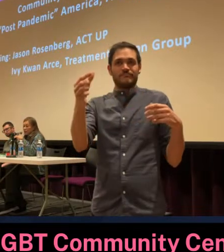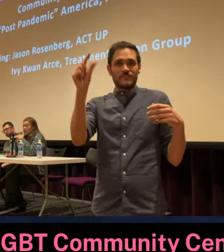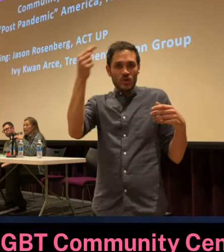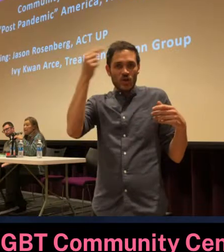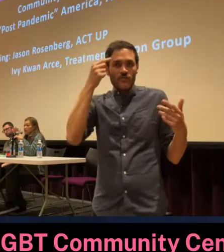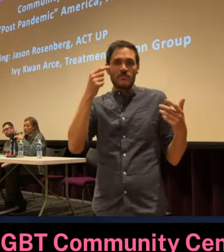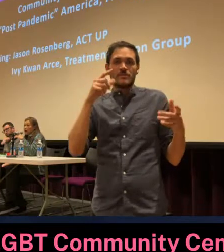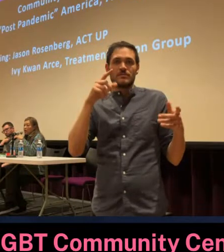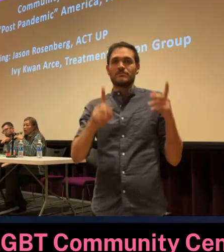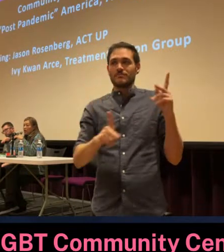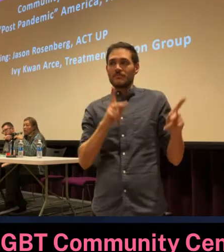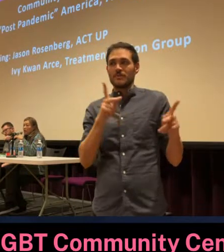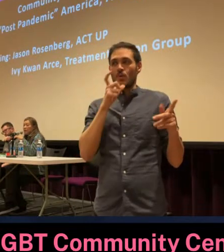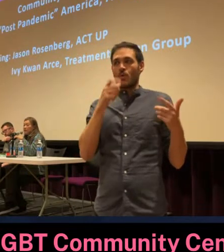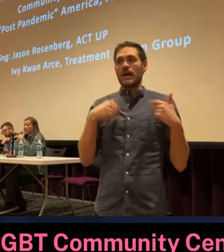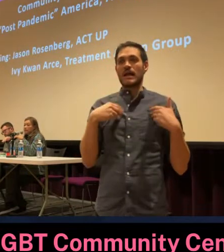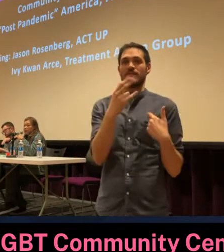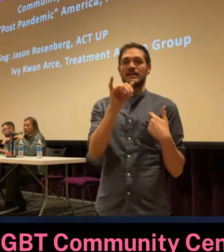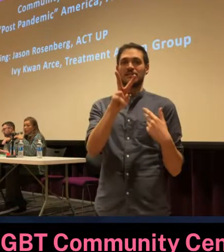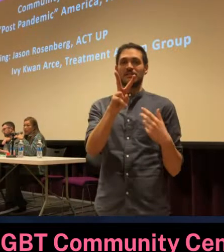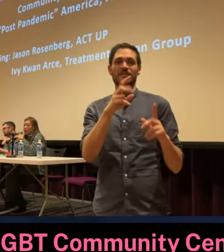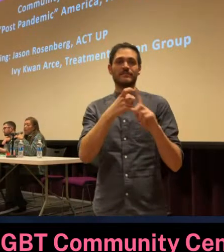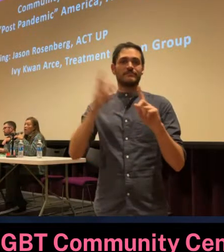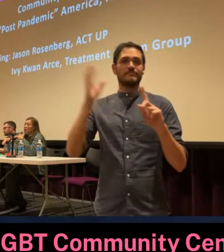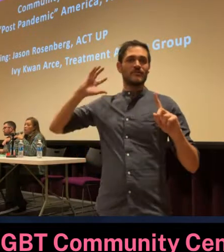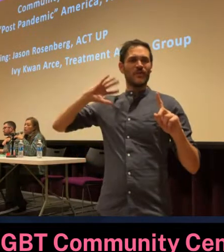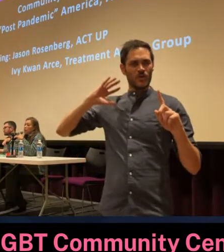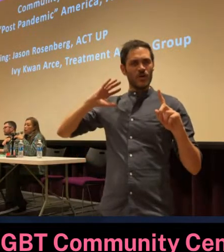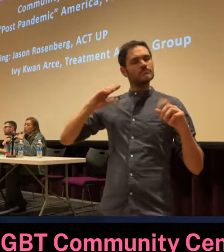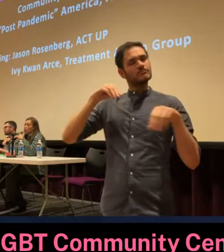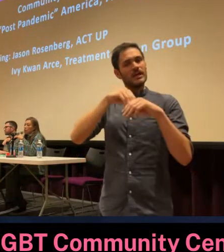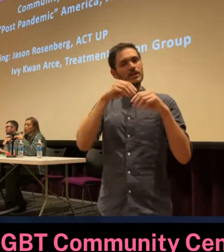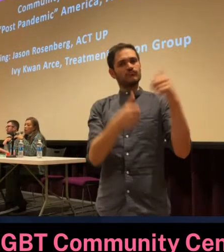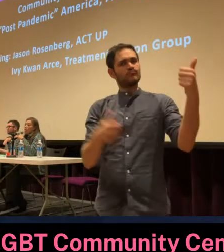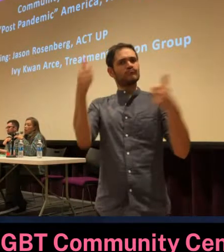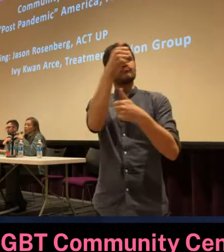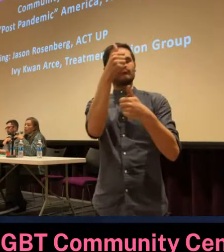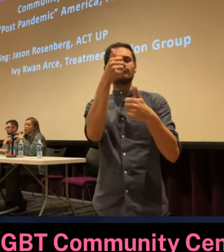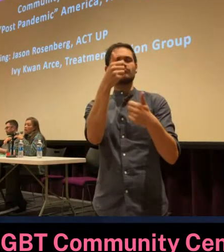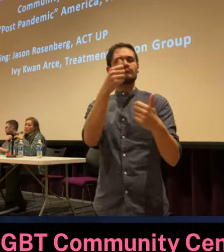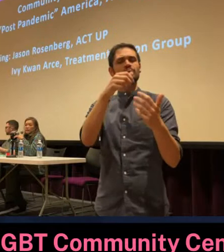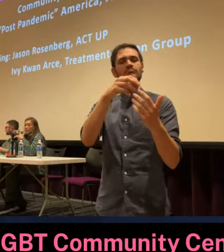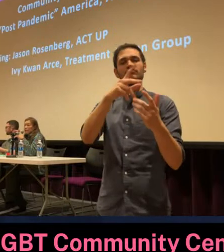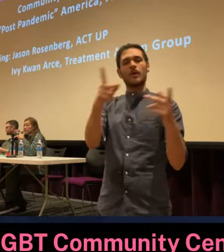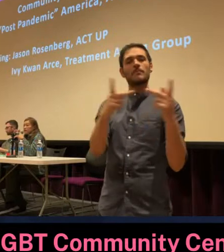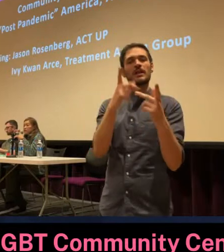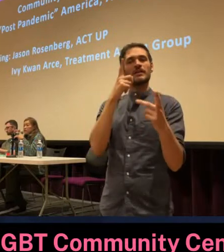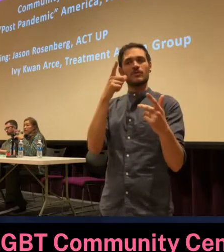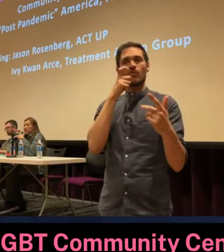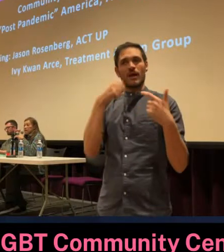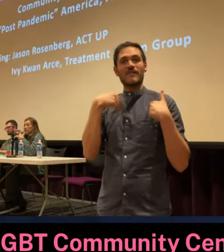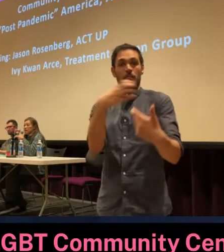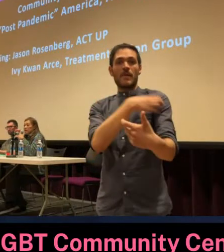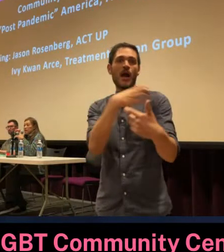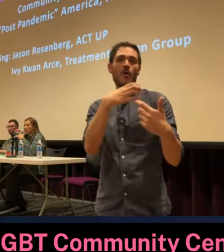from the early days that are now in places of power. So sometimes it's just